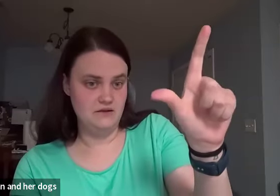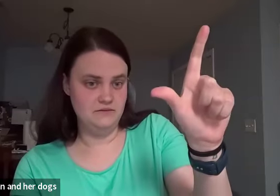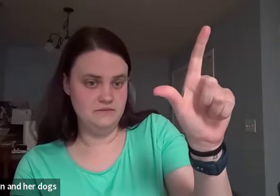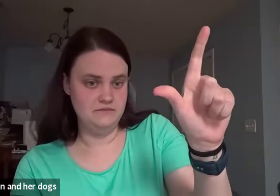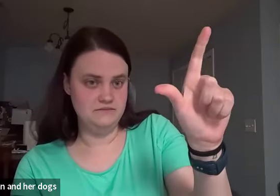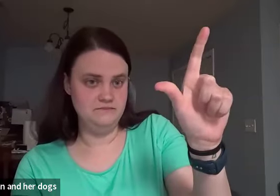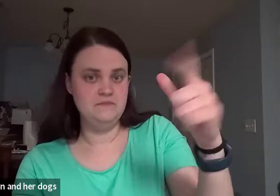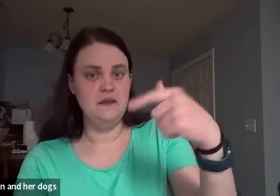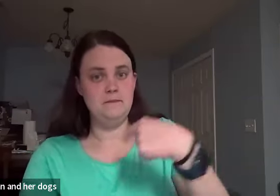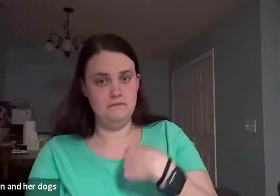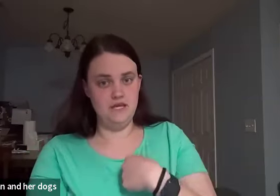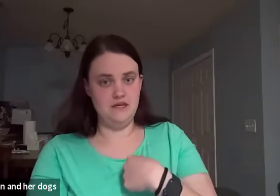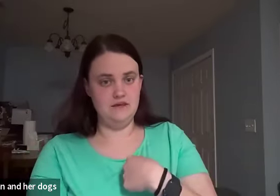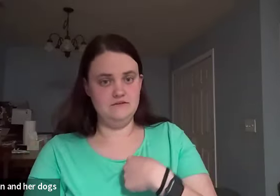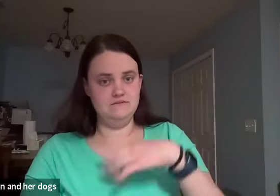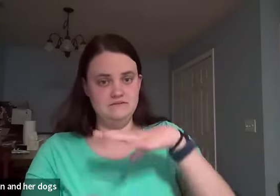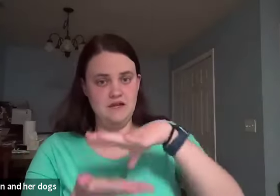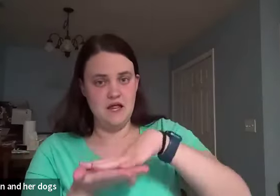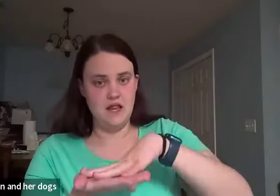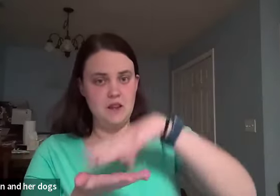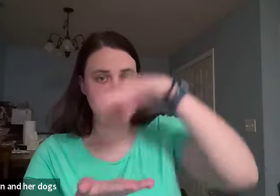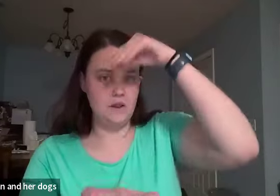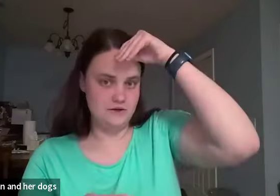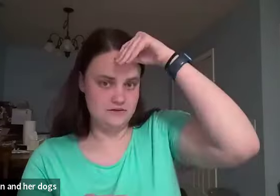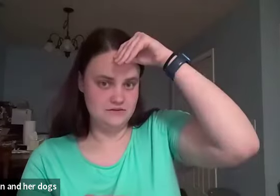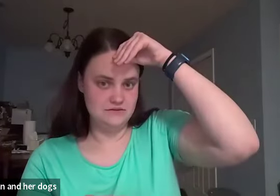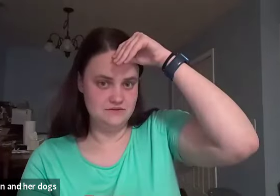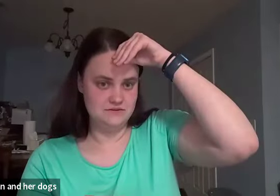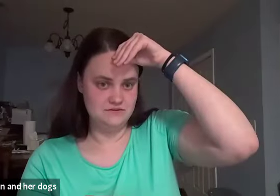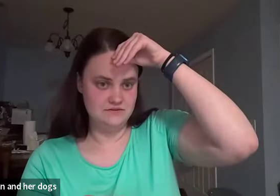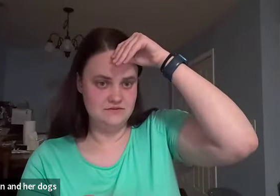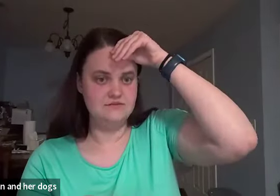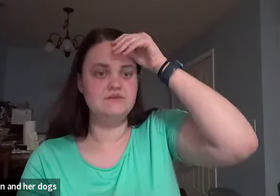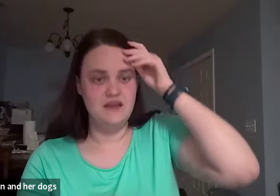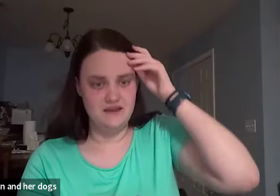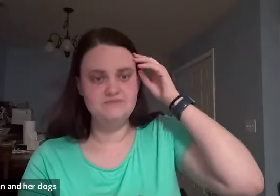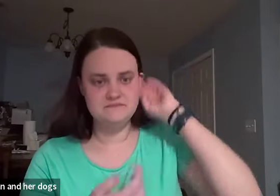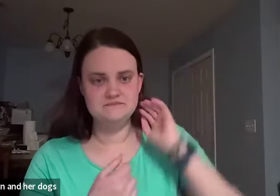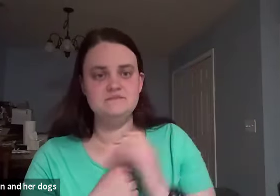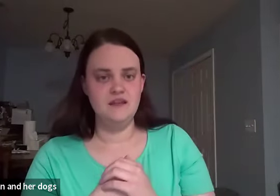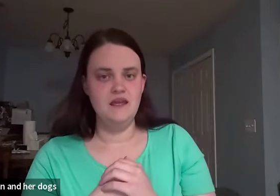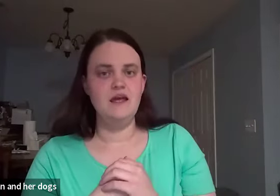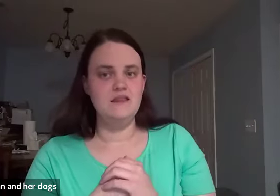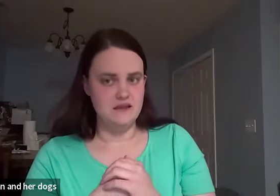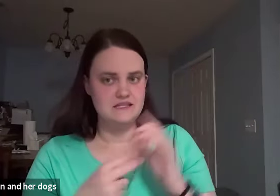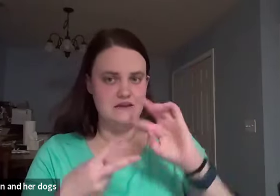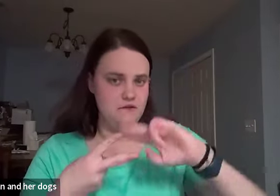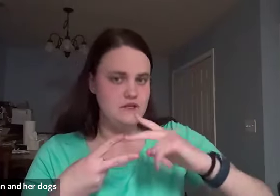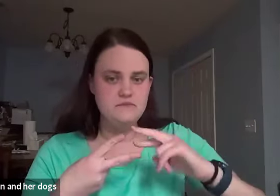ASL, me learn. Okay. Like I said, if you flip